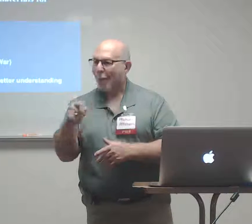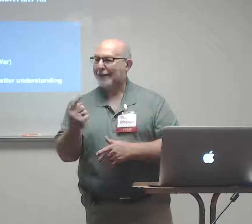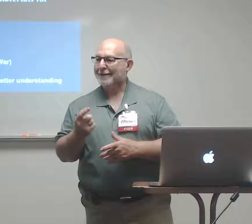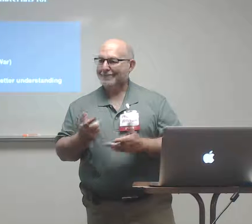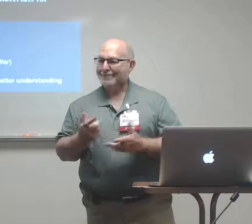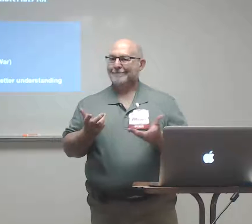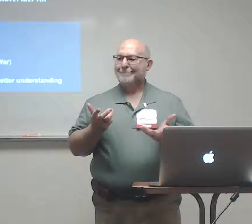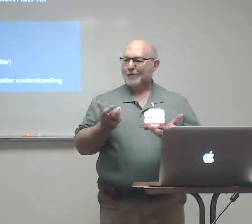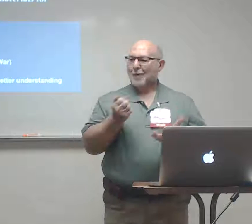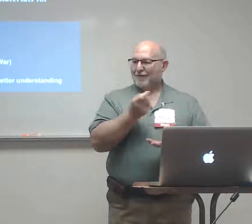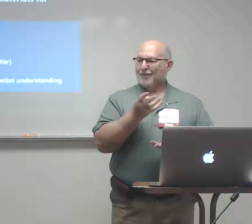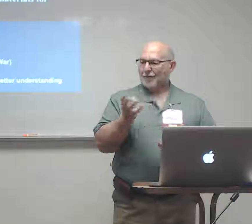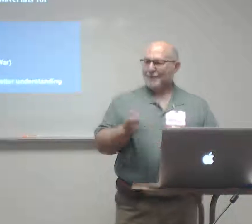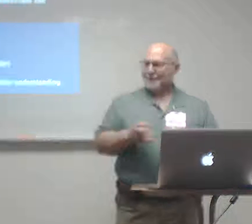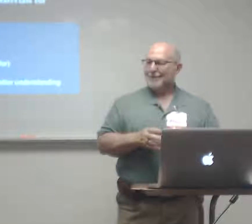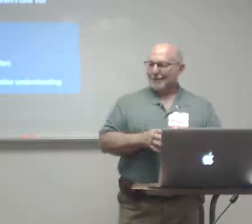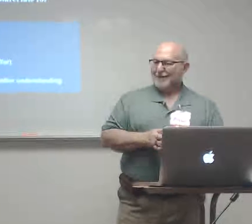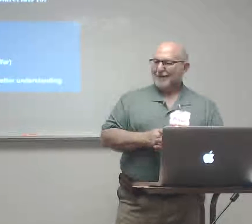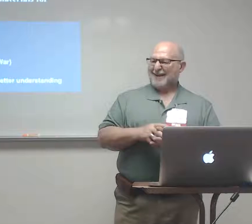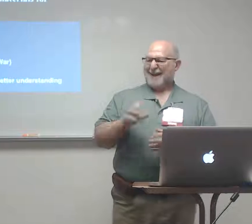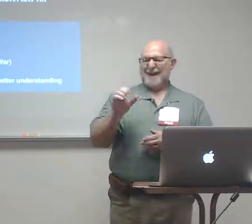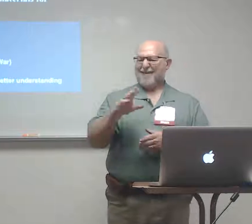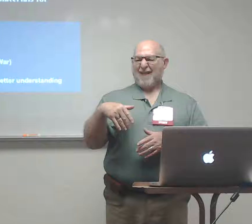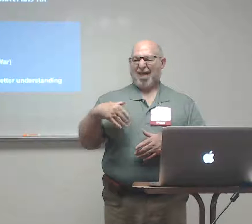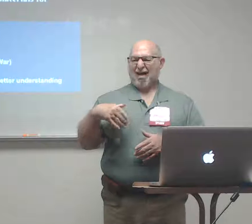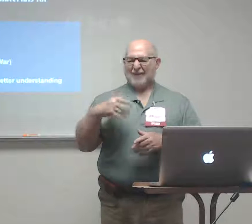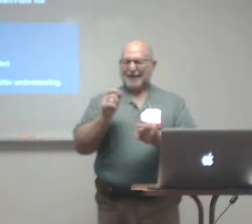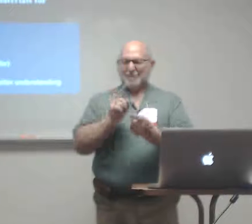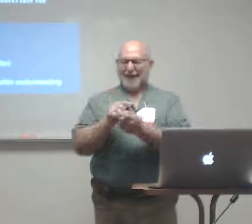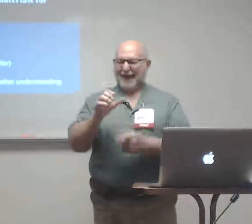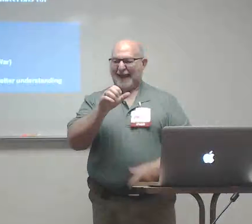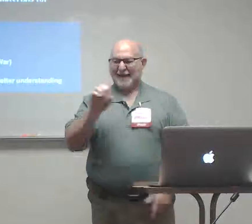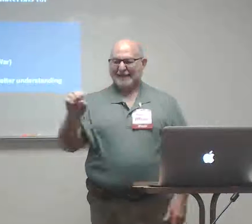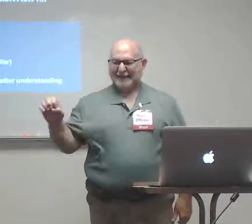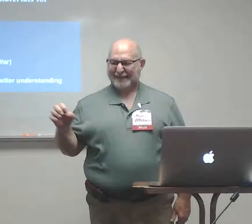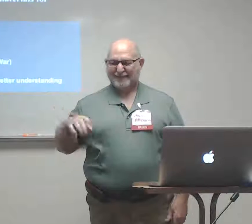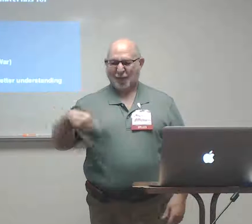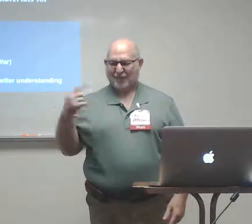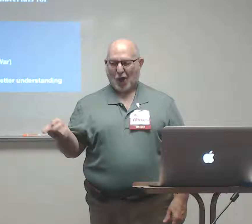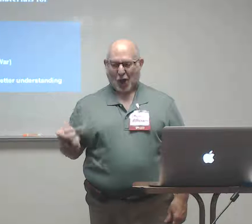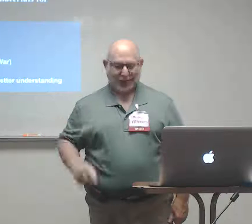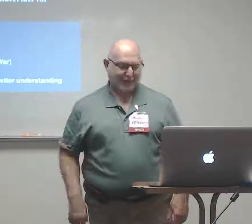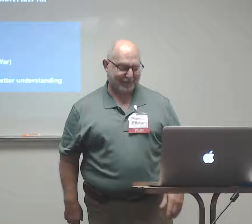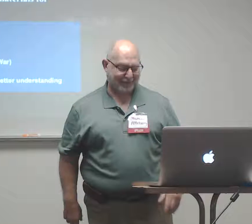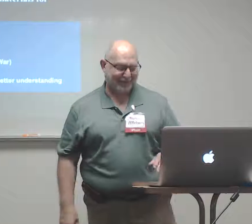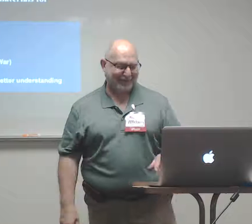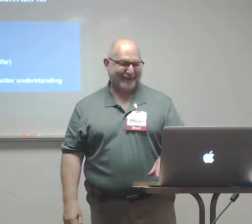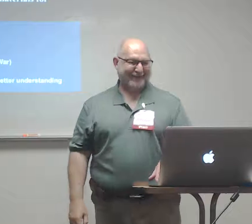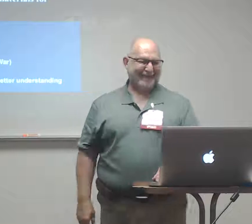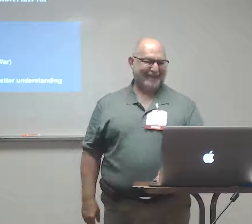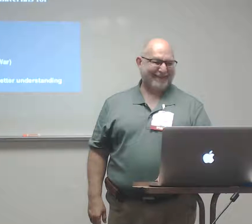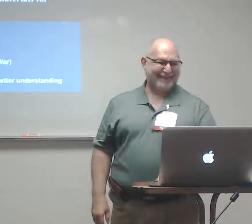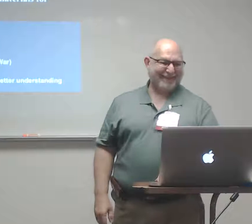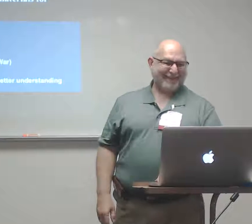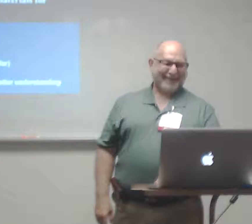only. After SDE. I haven't got any SEE so I do. far.